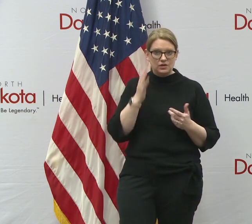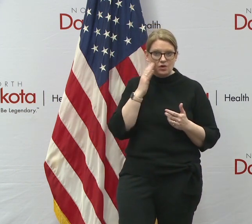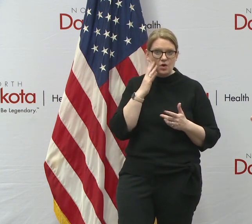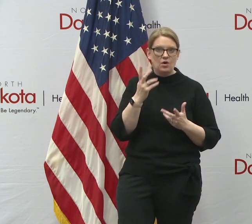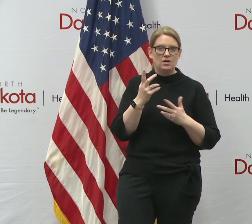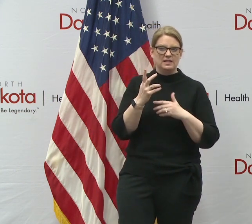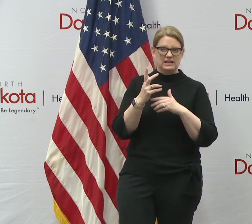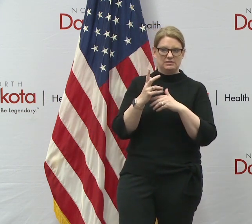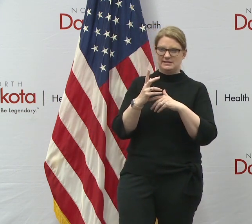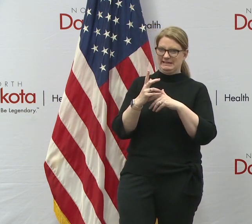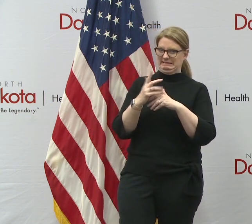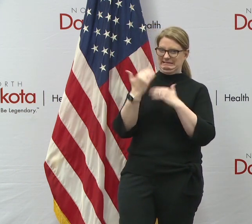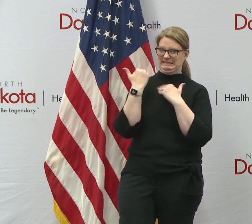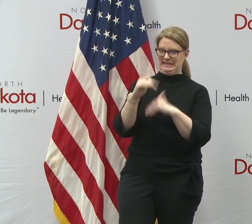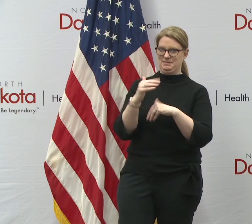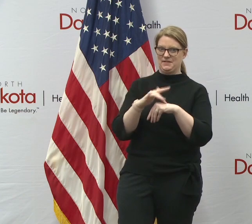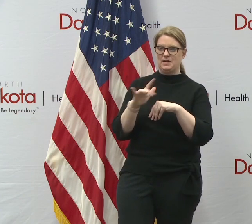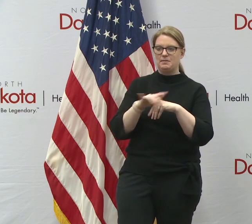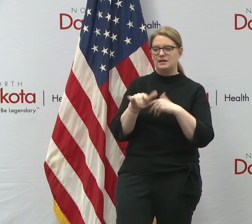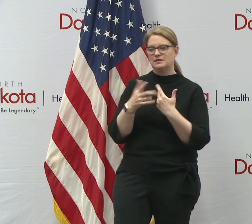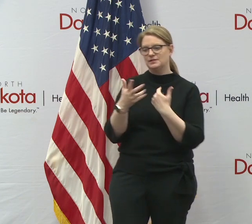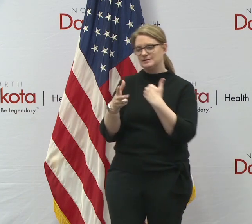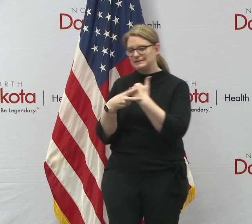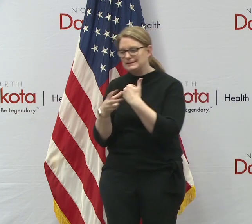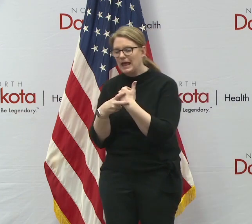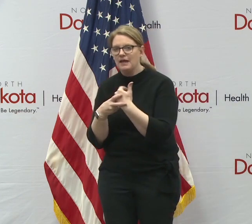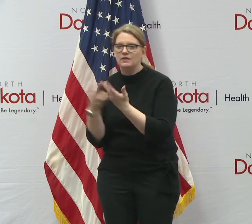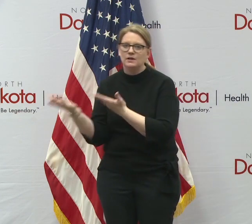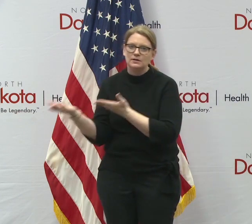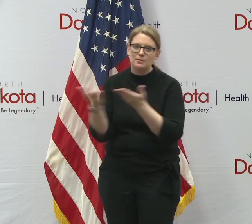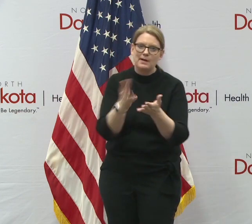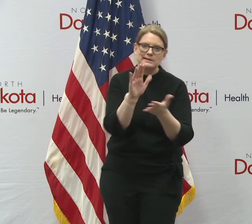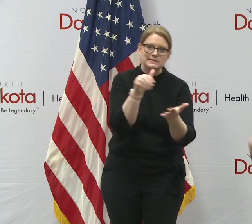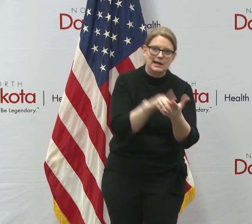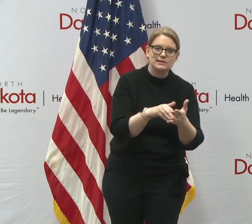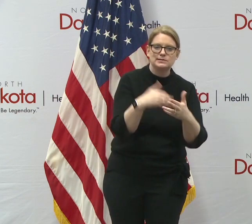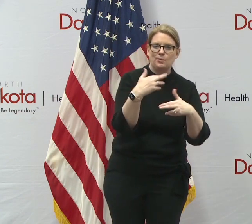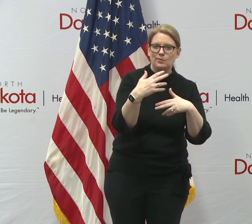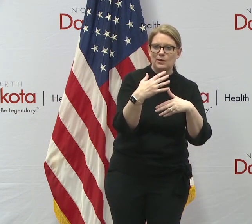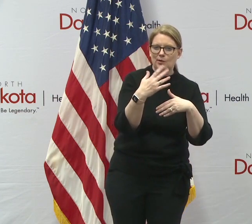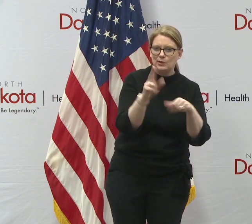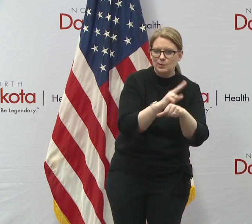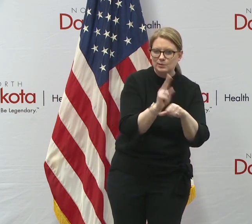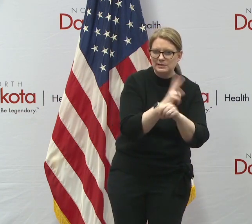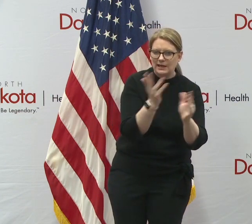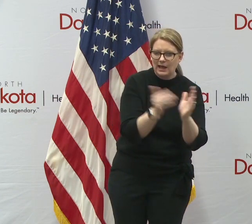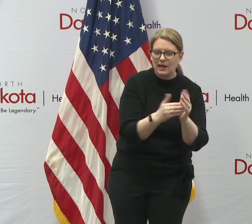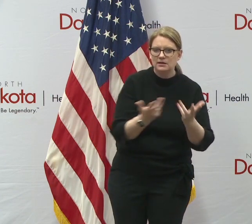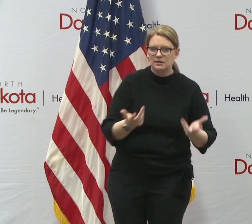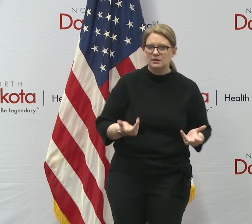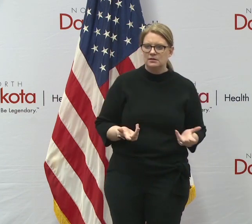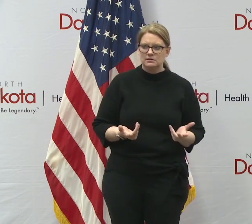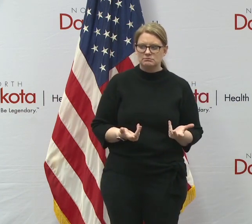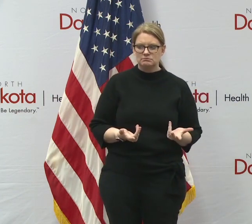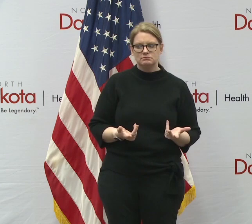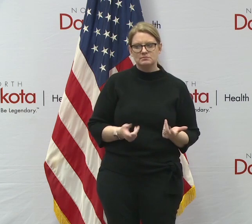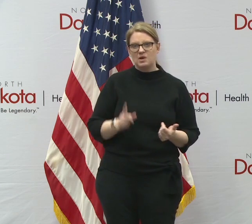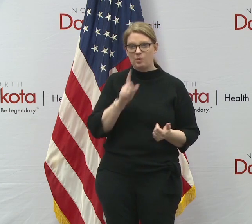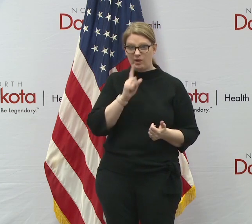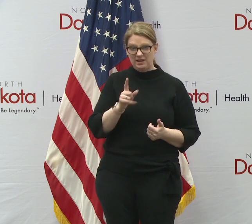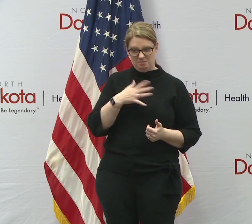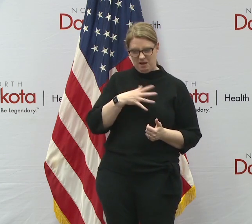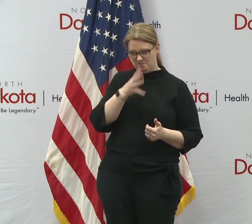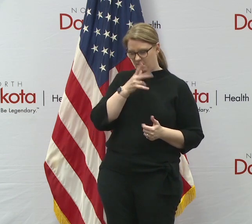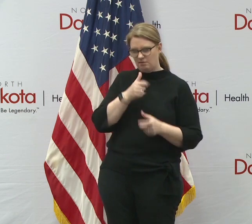rationed or you saved or you brought to centers to get recycled or used, and that was an ethic that stayed with her whole